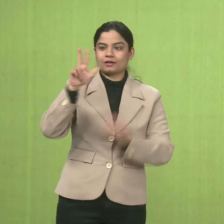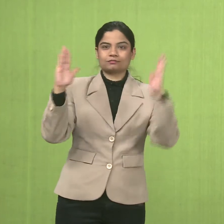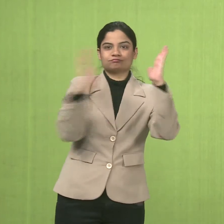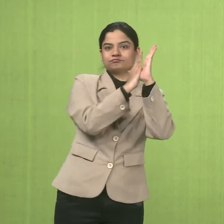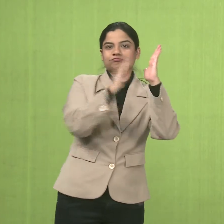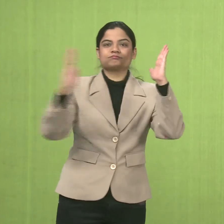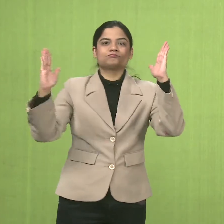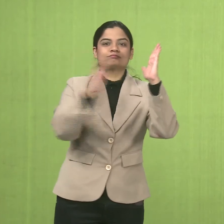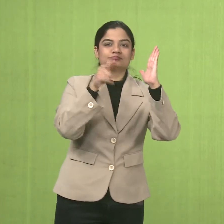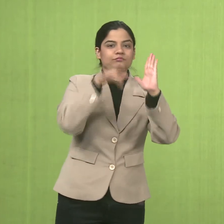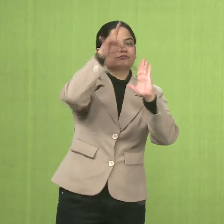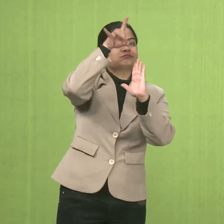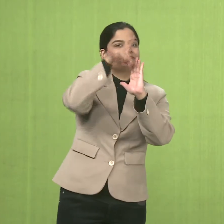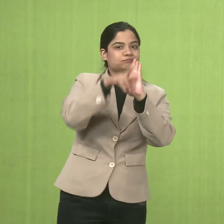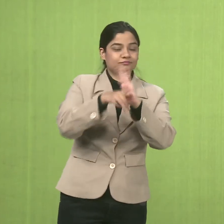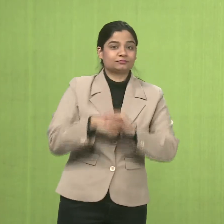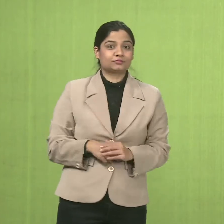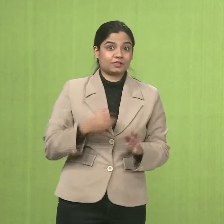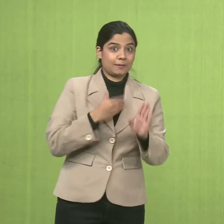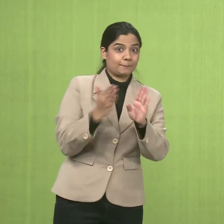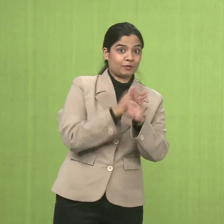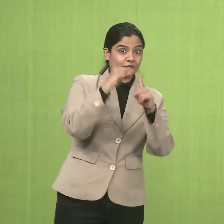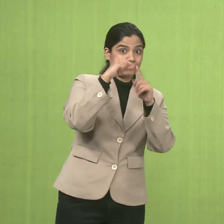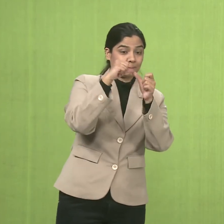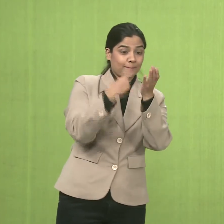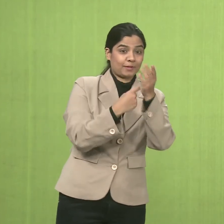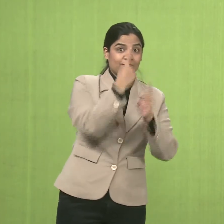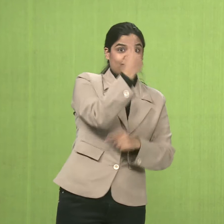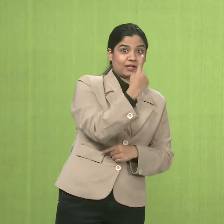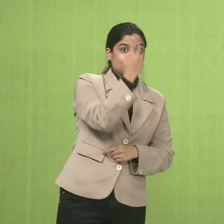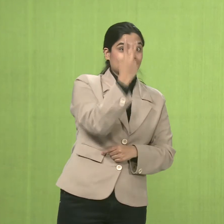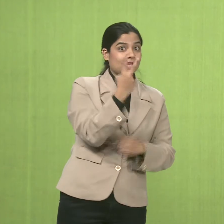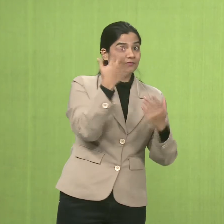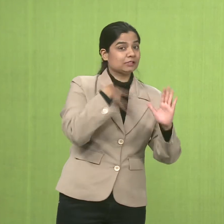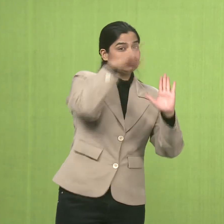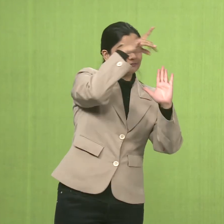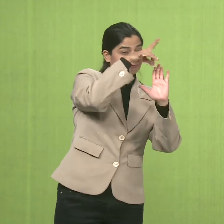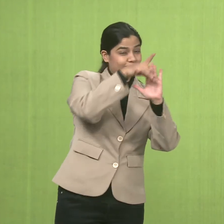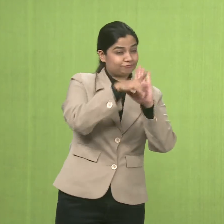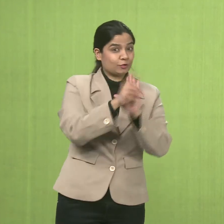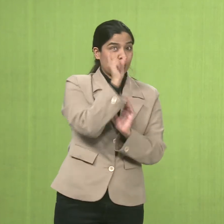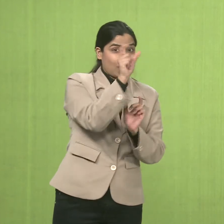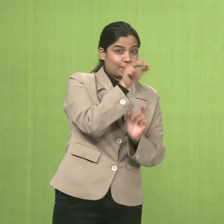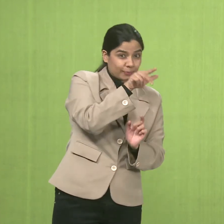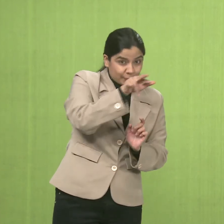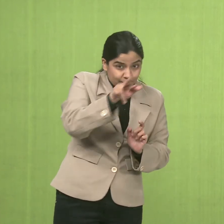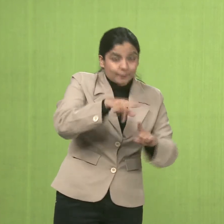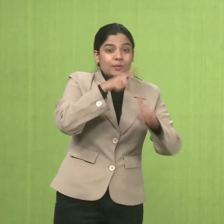people who are in the age 11 to 18. We have completed with part 1 and 2 in depth, be